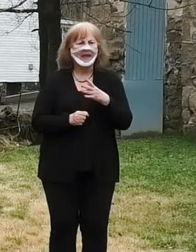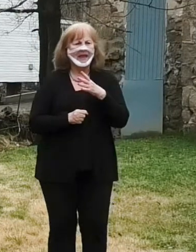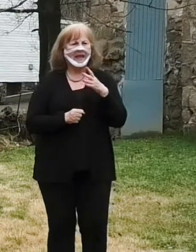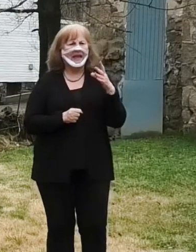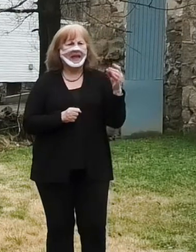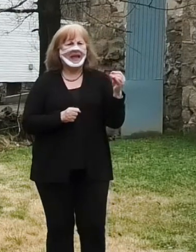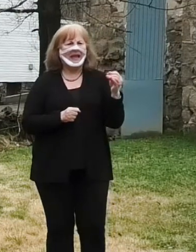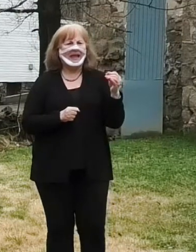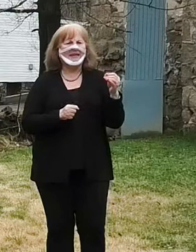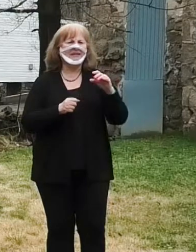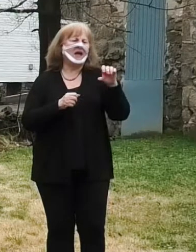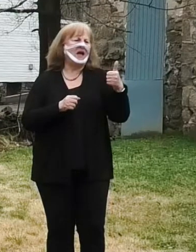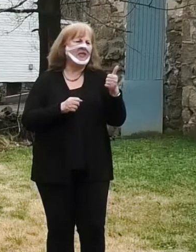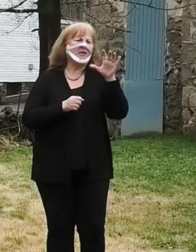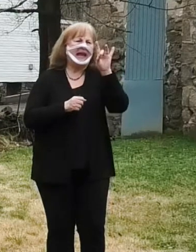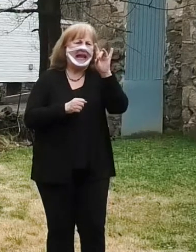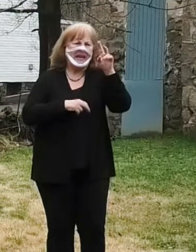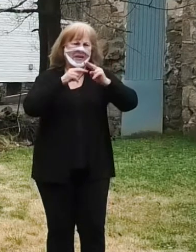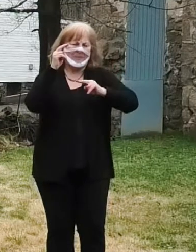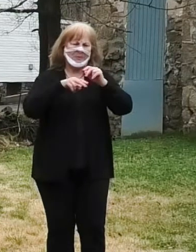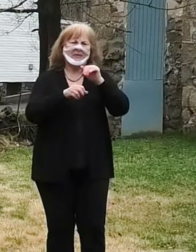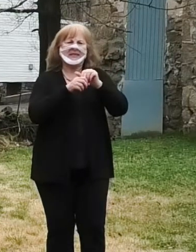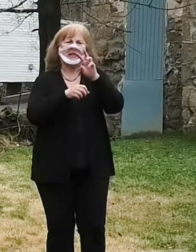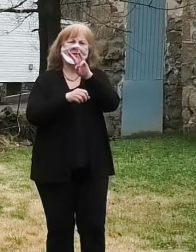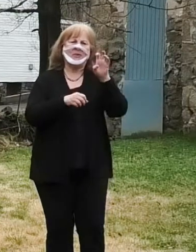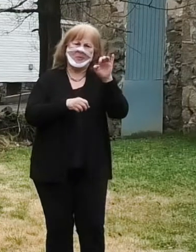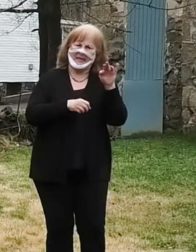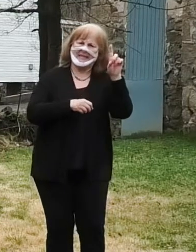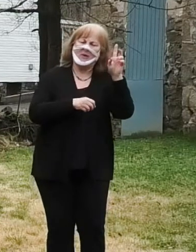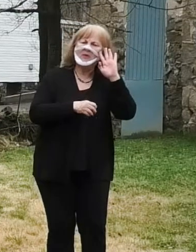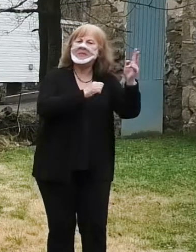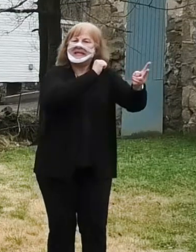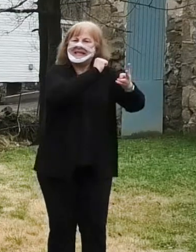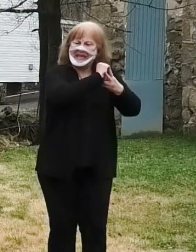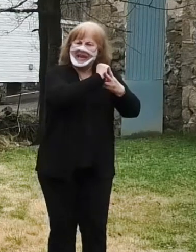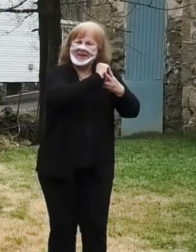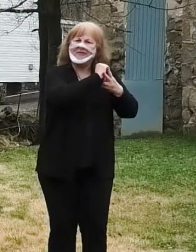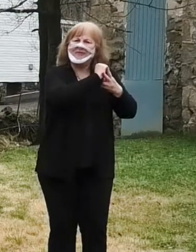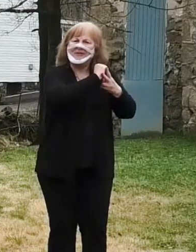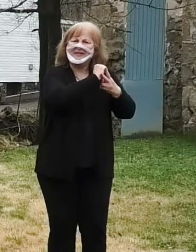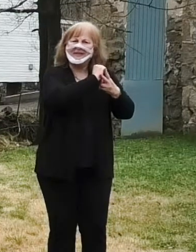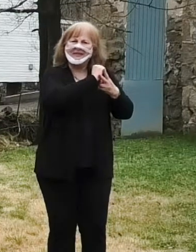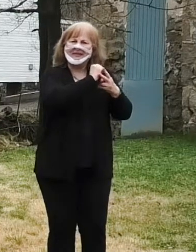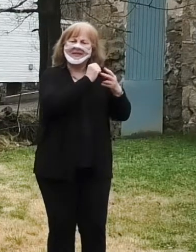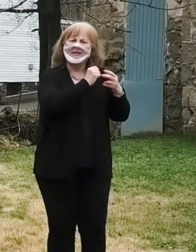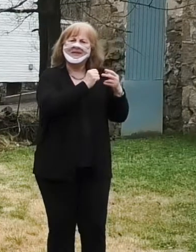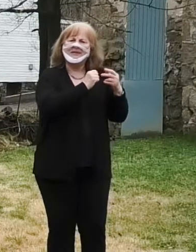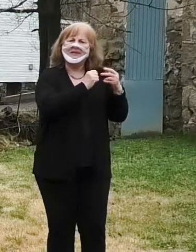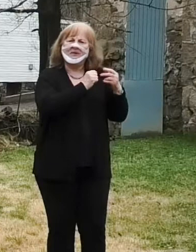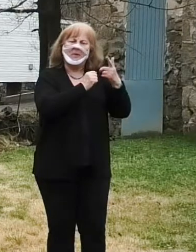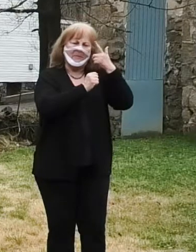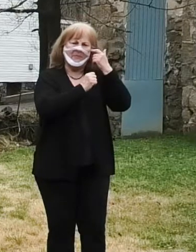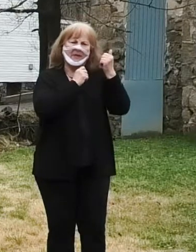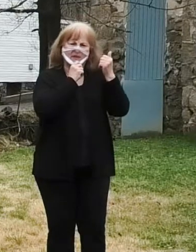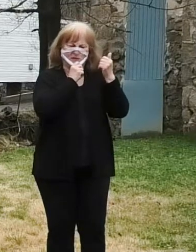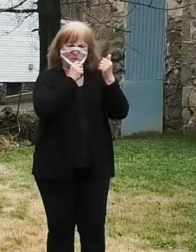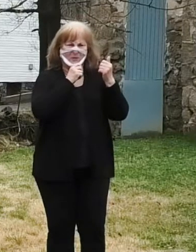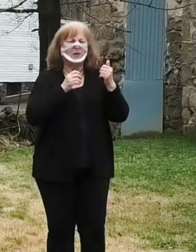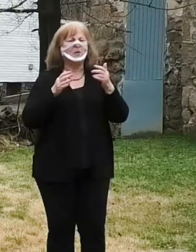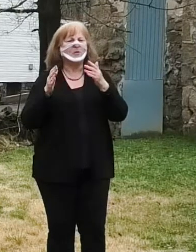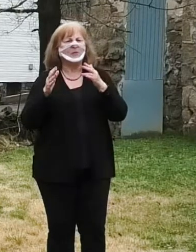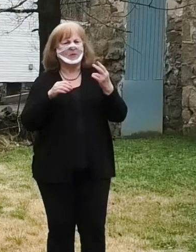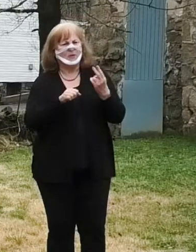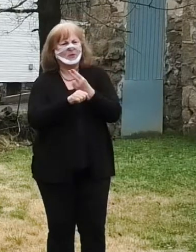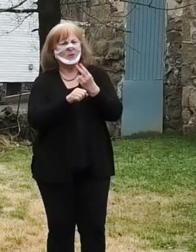and an additional 8 buildings in the West End will be saved and preserved as a result of the expansion of the planned North